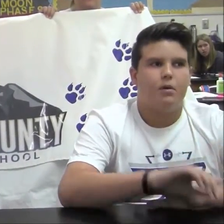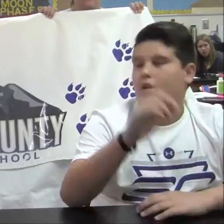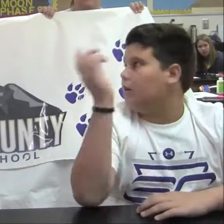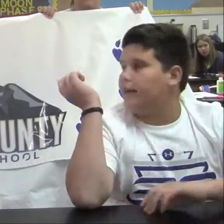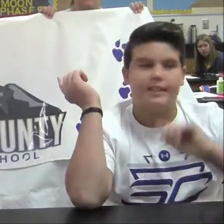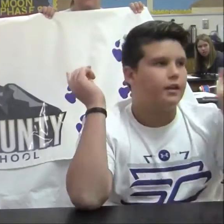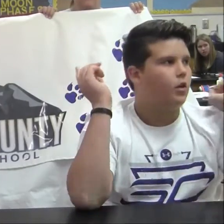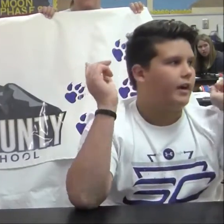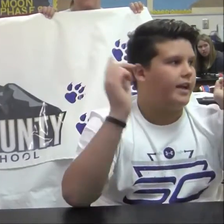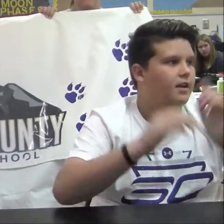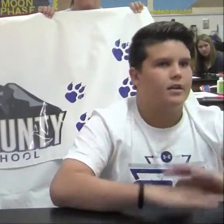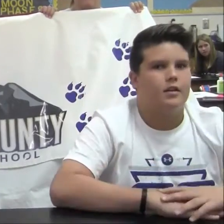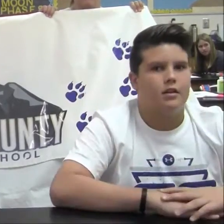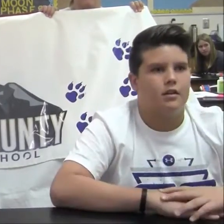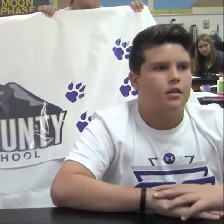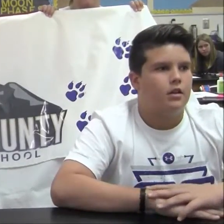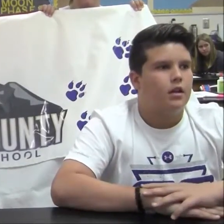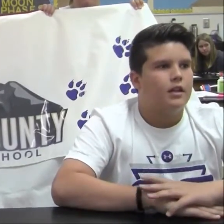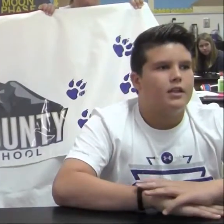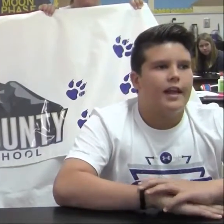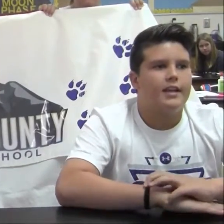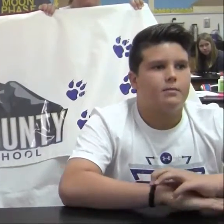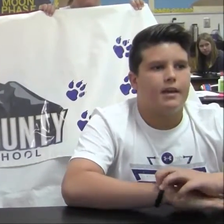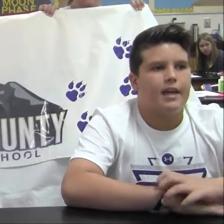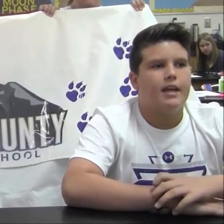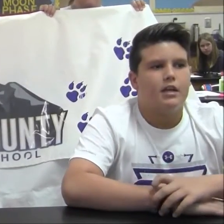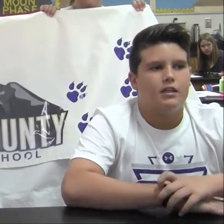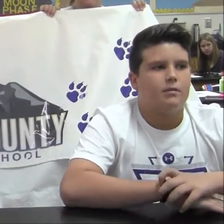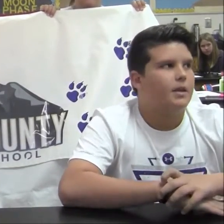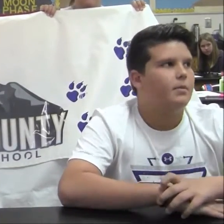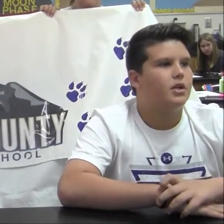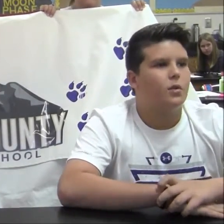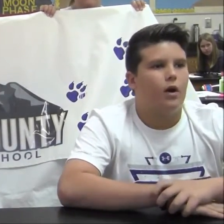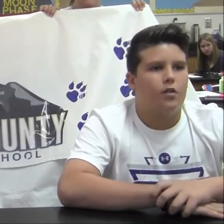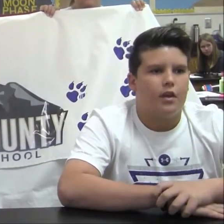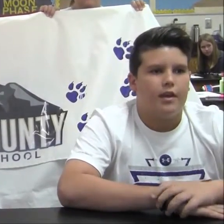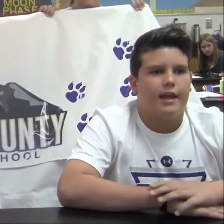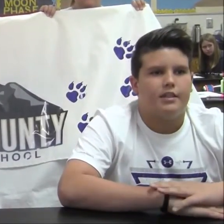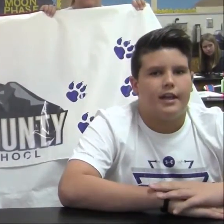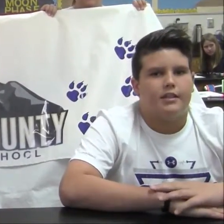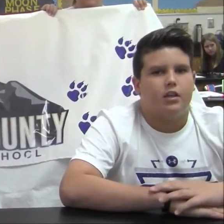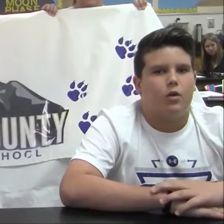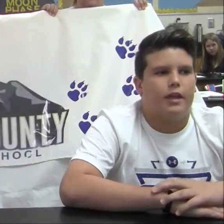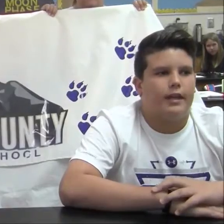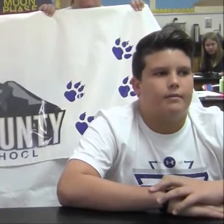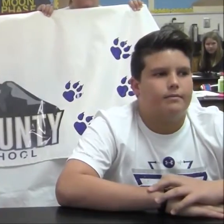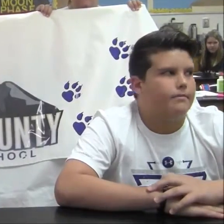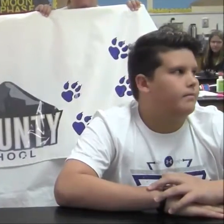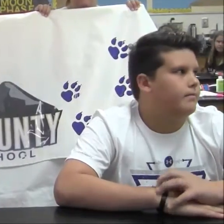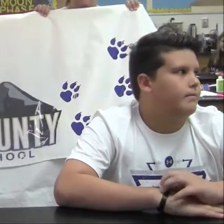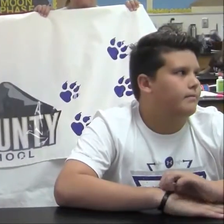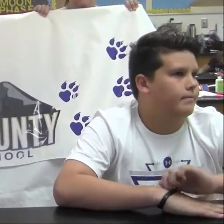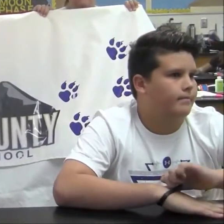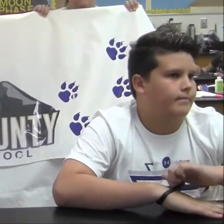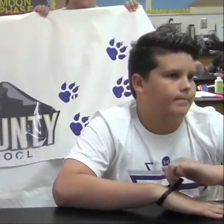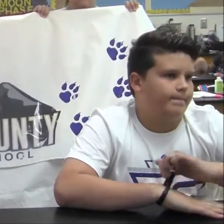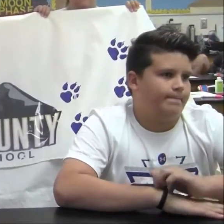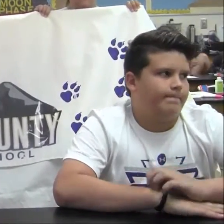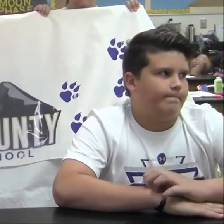are Alexi and Courtney. Today is Monday, September 12th, and today is a gold day. Now for the Ucms school